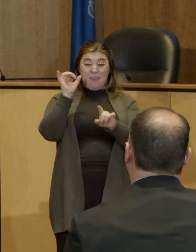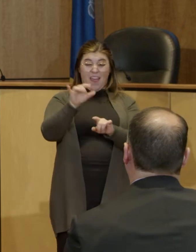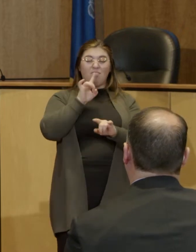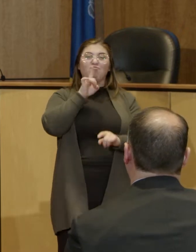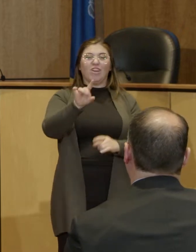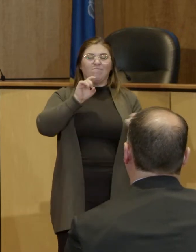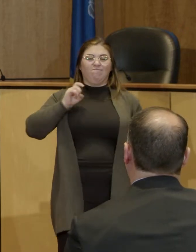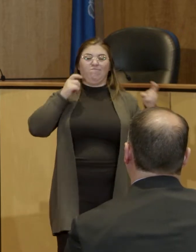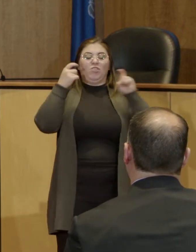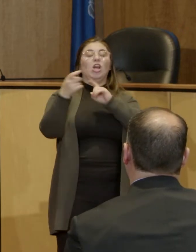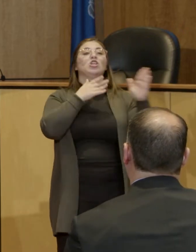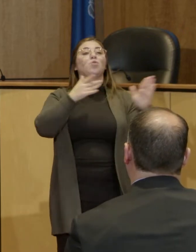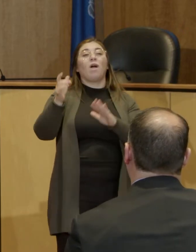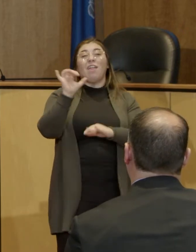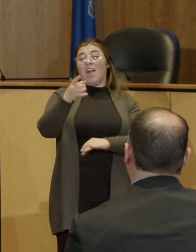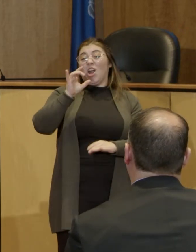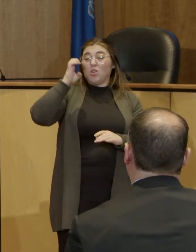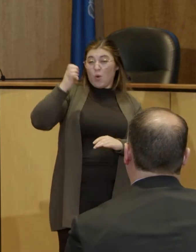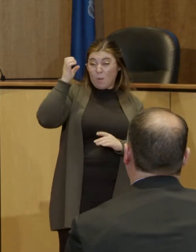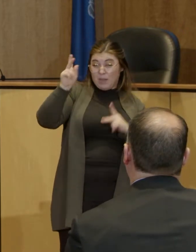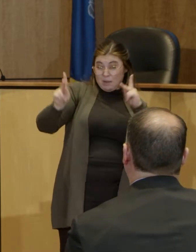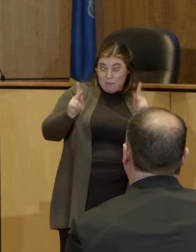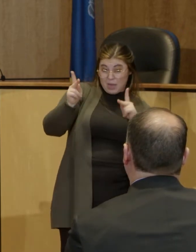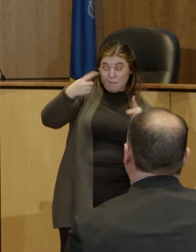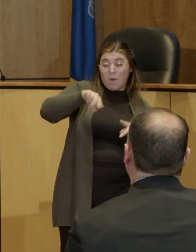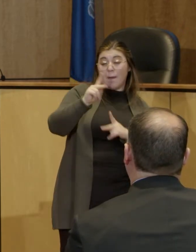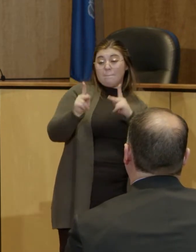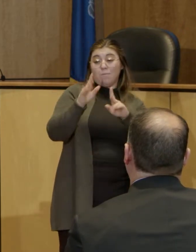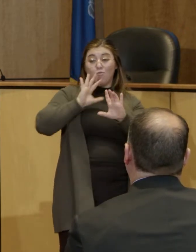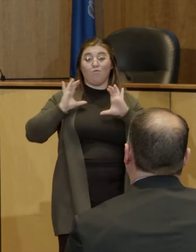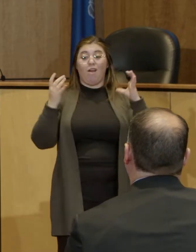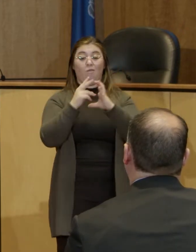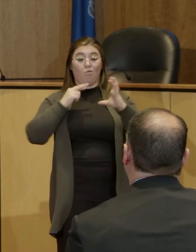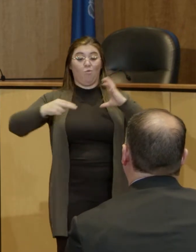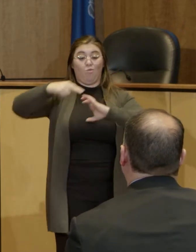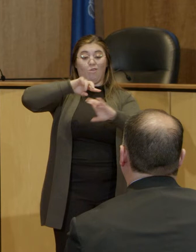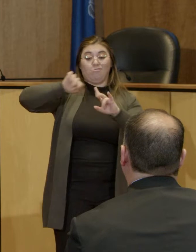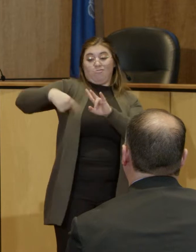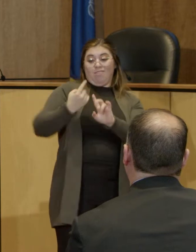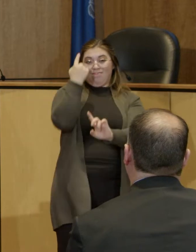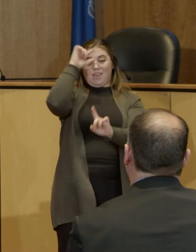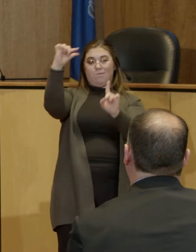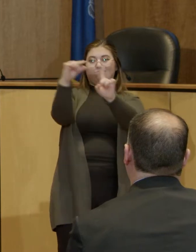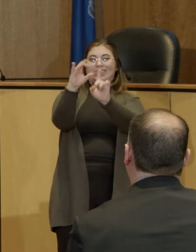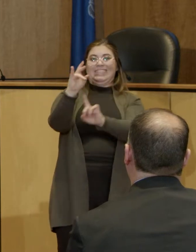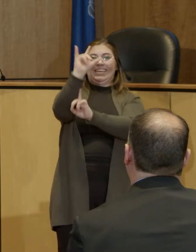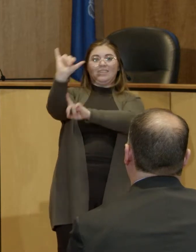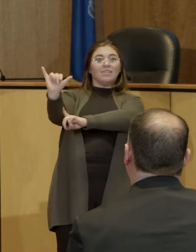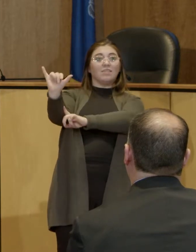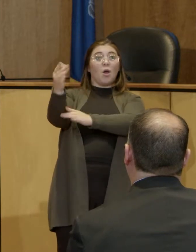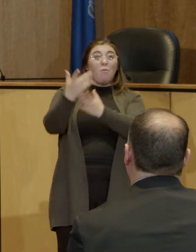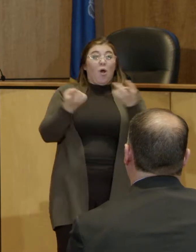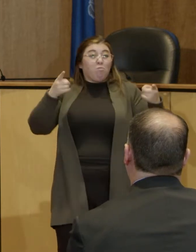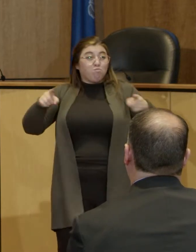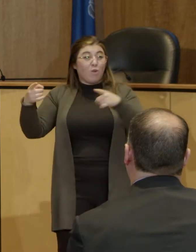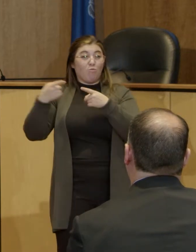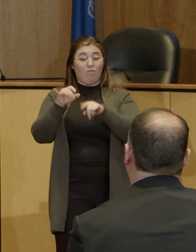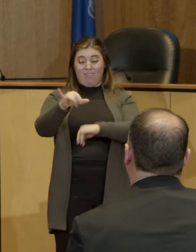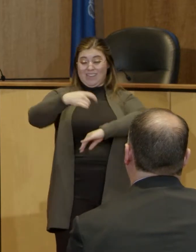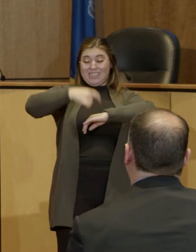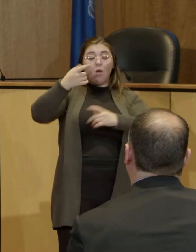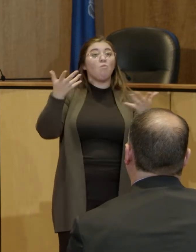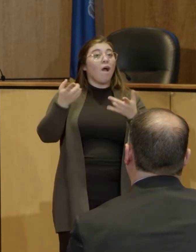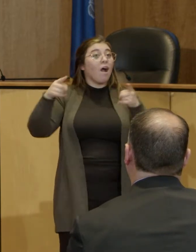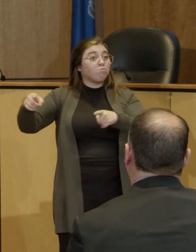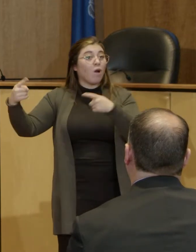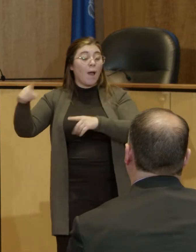really changed the way that Europeans and people around the world started thinking about dignity. Part of what happened during that time was